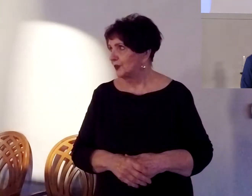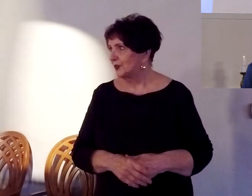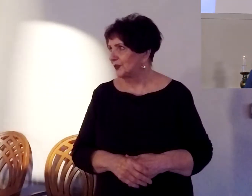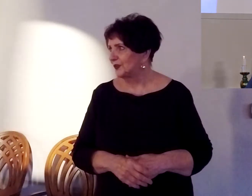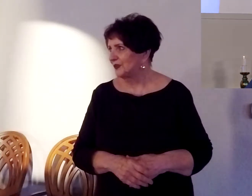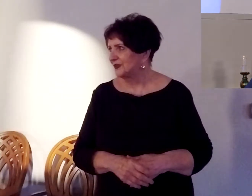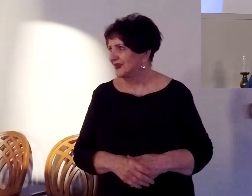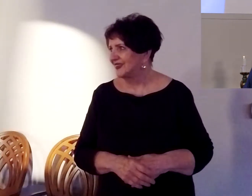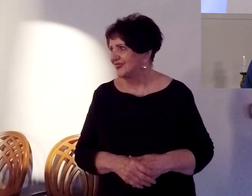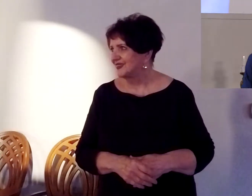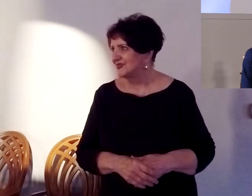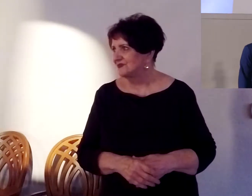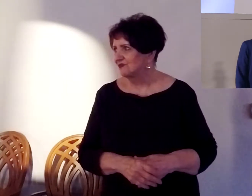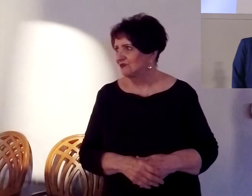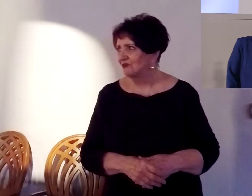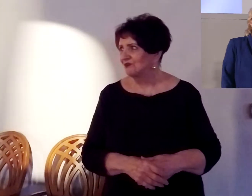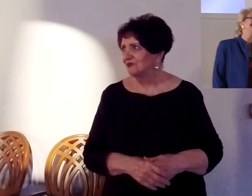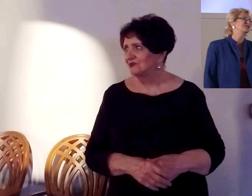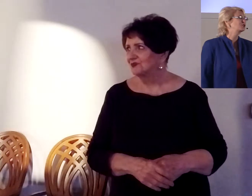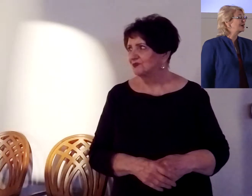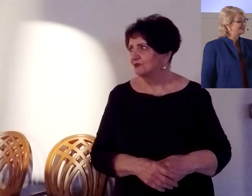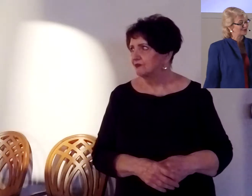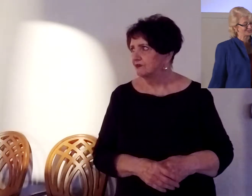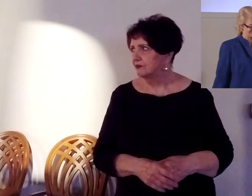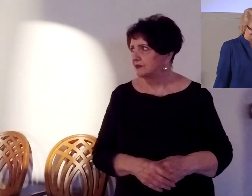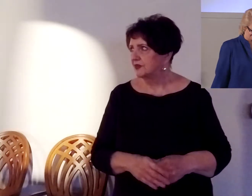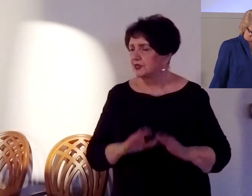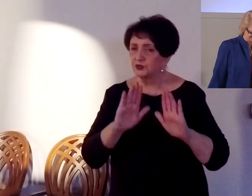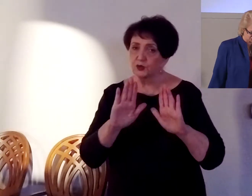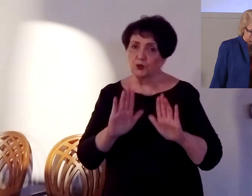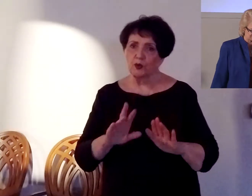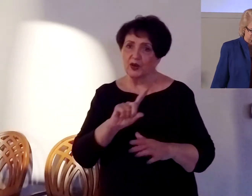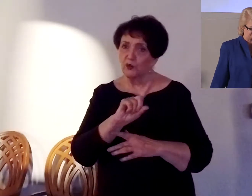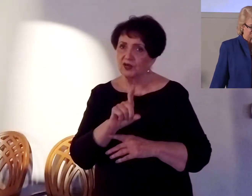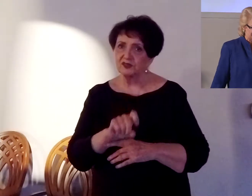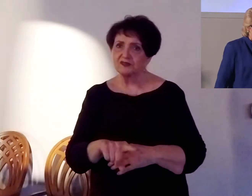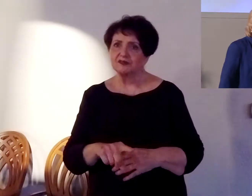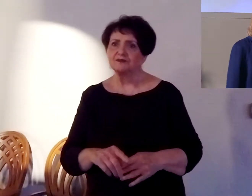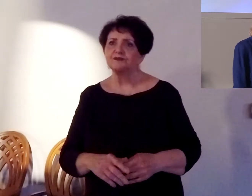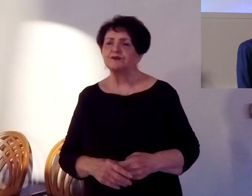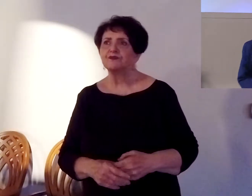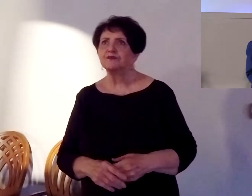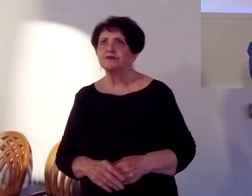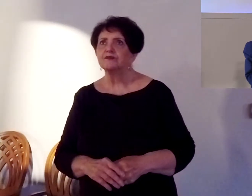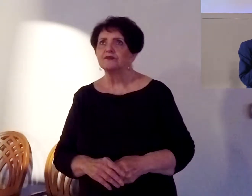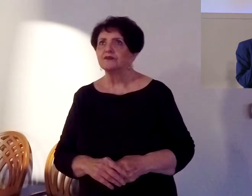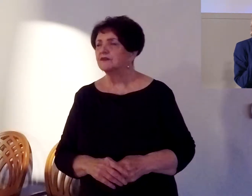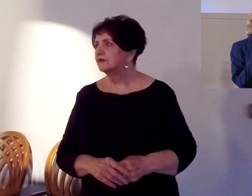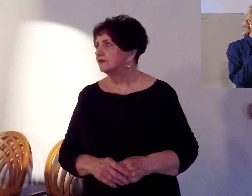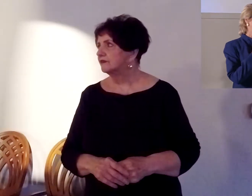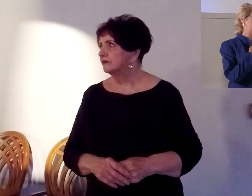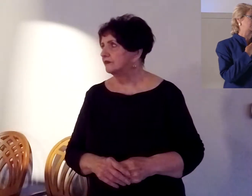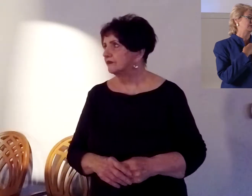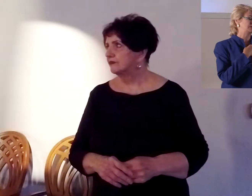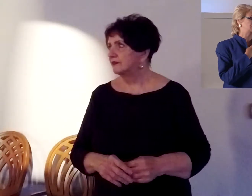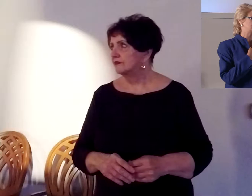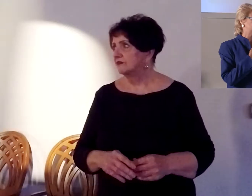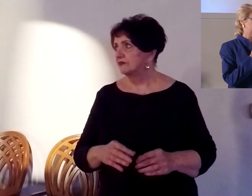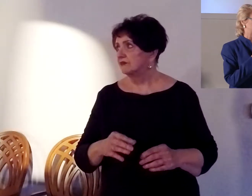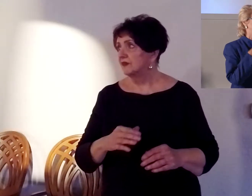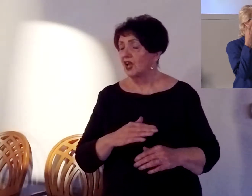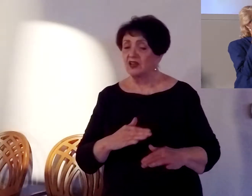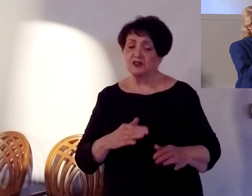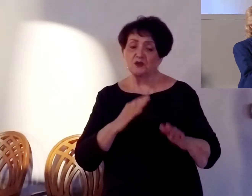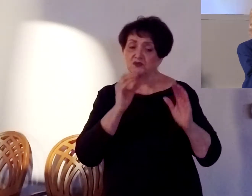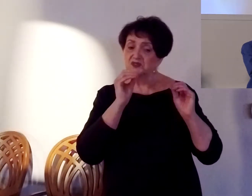8-week class. And it's a great question, though. It's a great question. And I don't spend a lot of time teaching the teachings